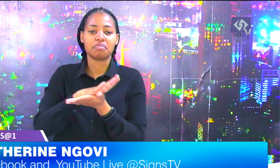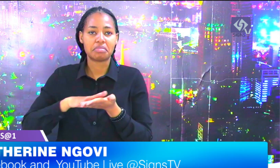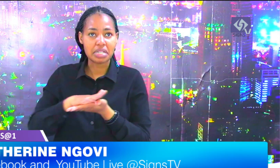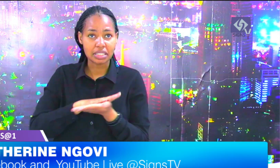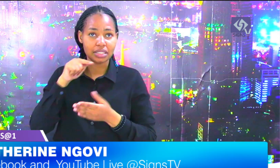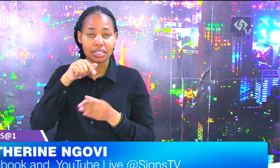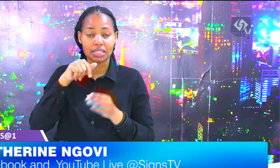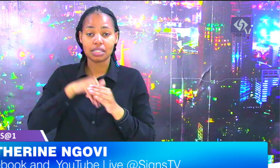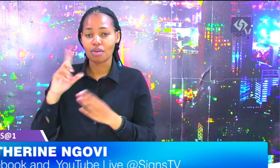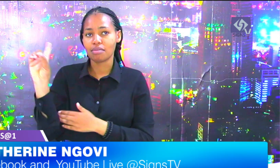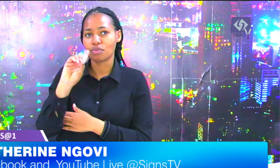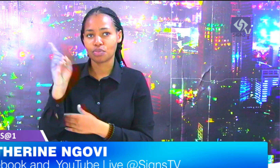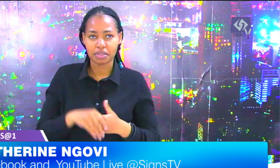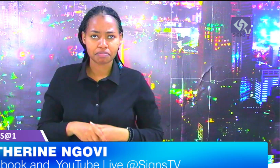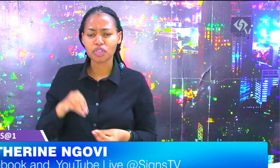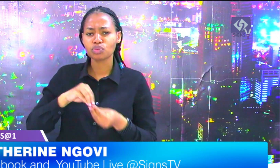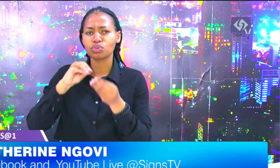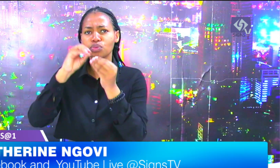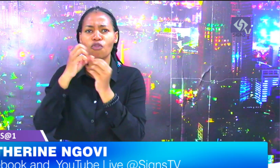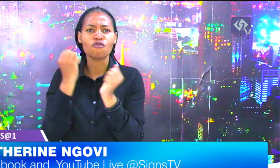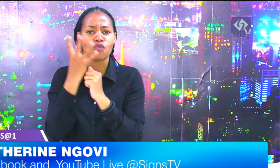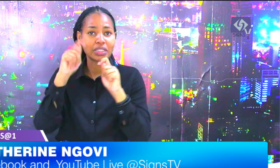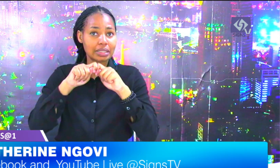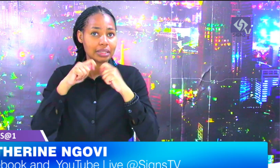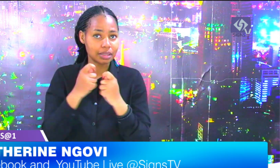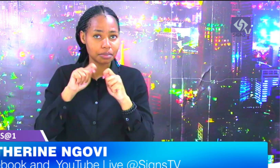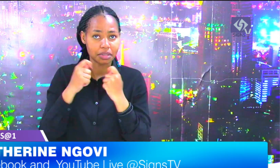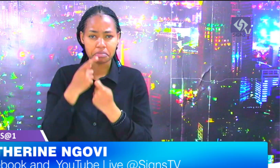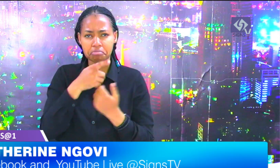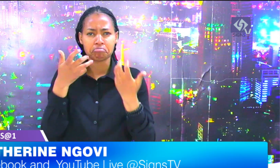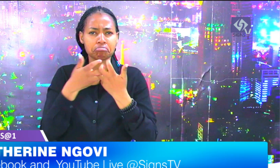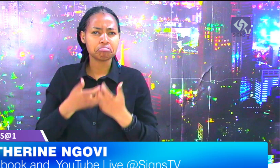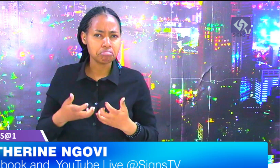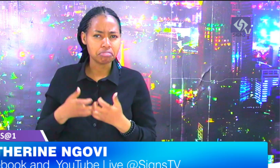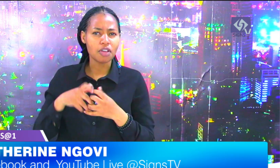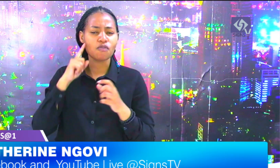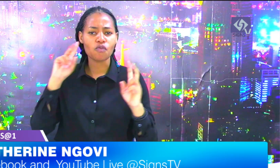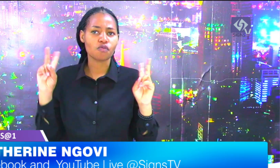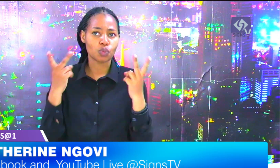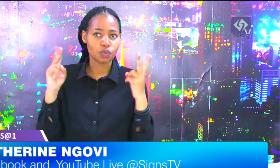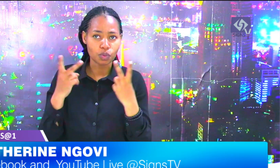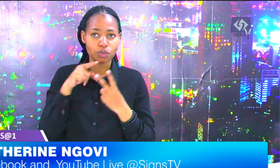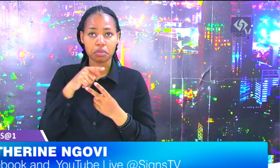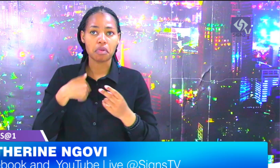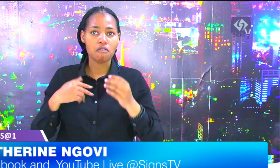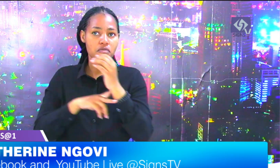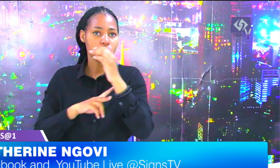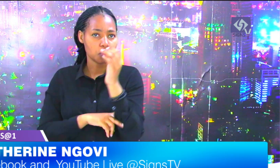games. Speaking after the final, Moi Air Base Captain Lemiso Leshau